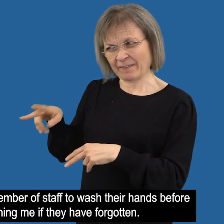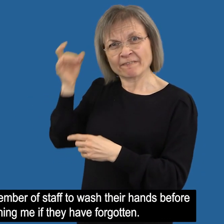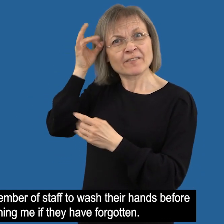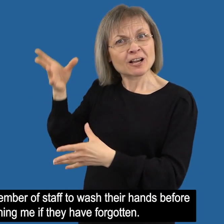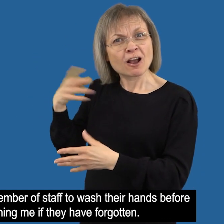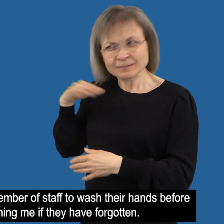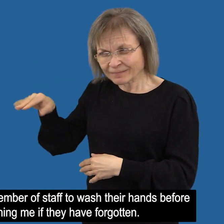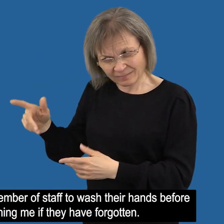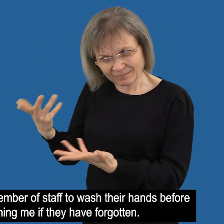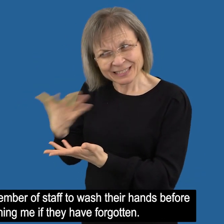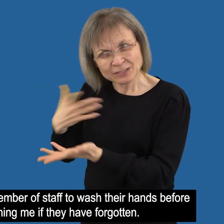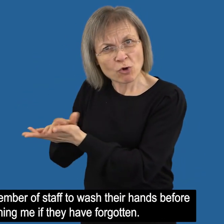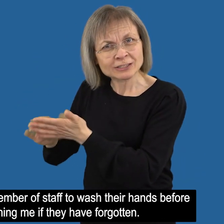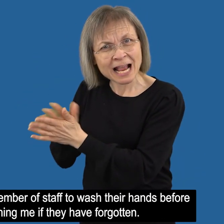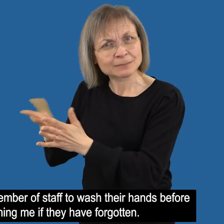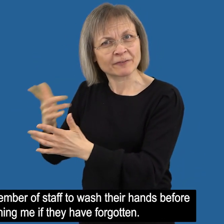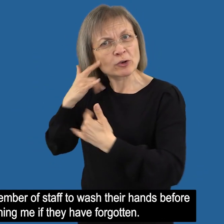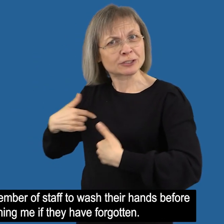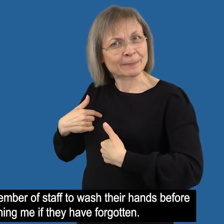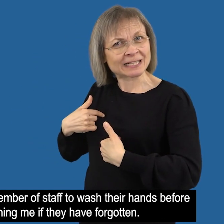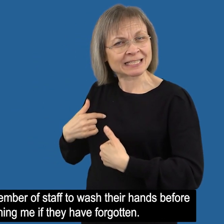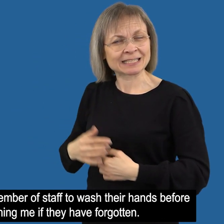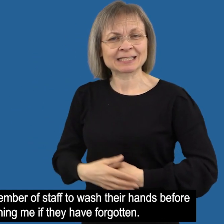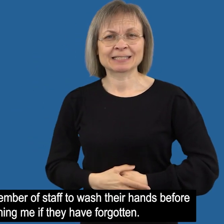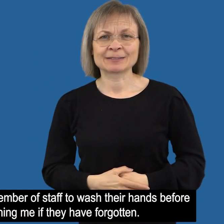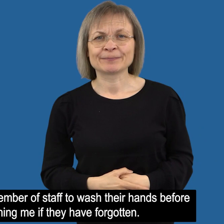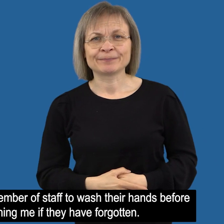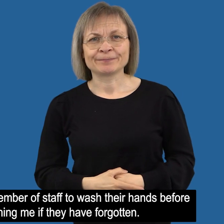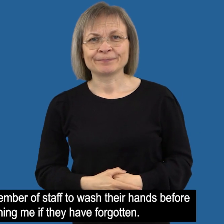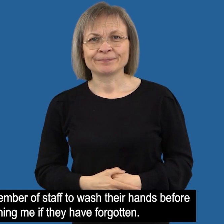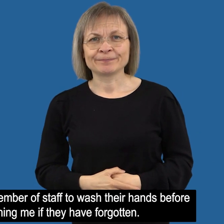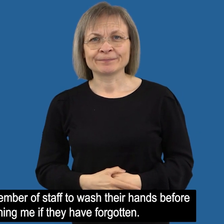I can remind a member of staff to wash their hands before examining me if they have forgotten.